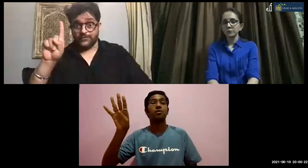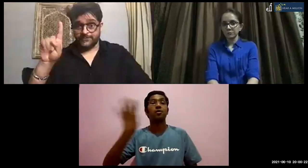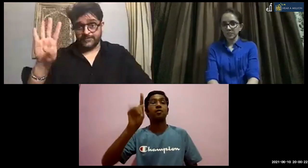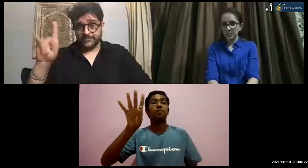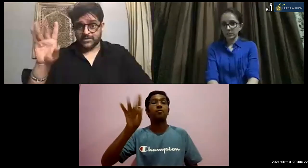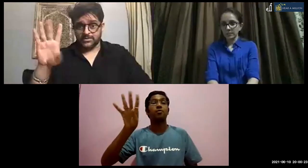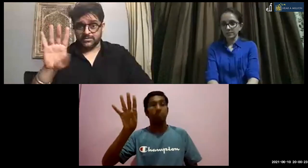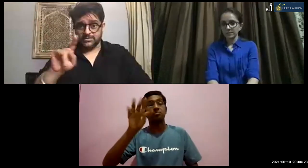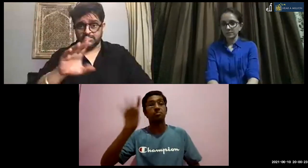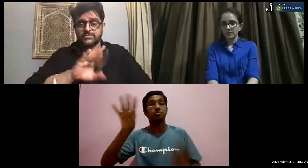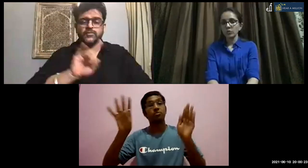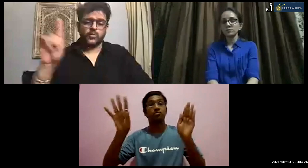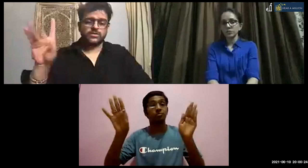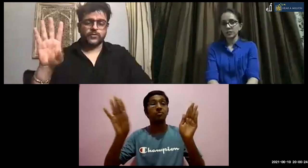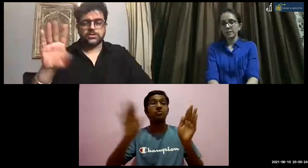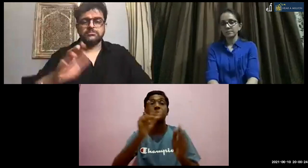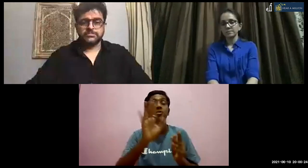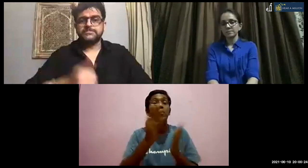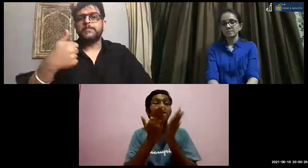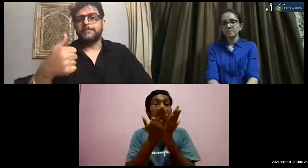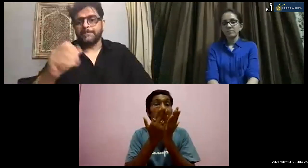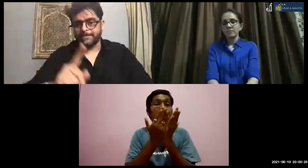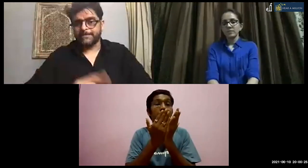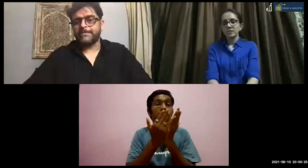4 to 15, you said. 4 to 14, yeah.